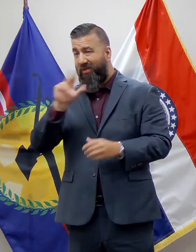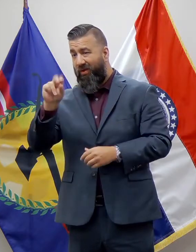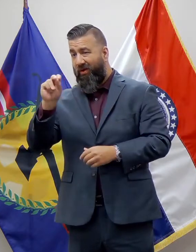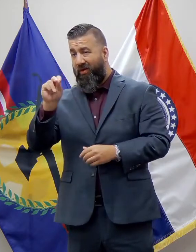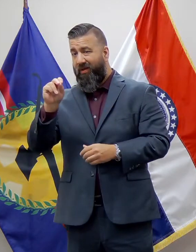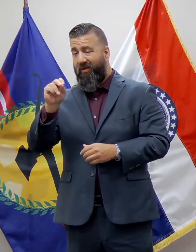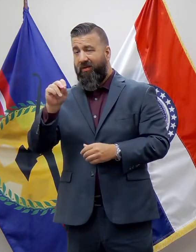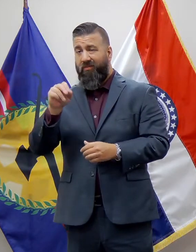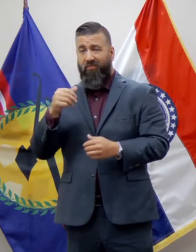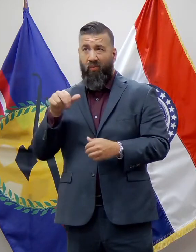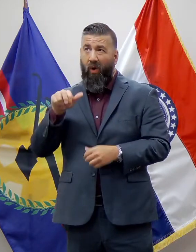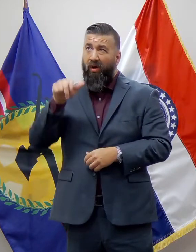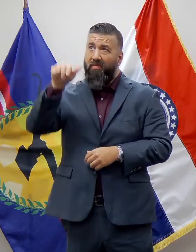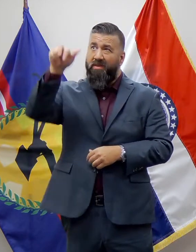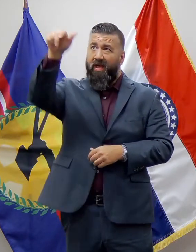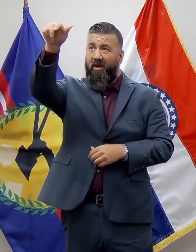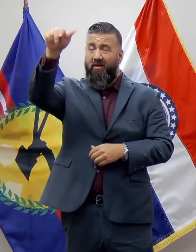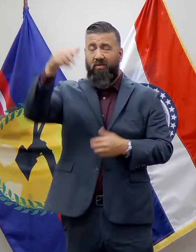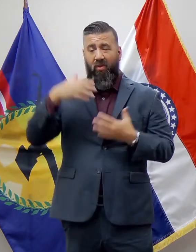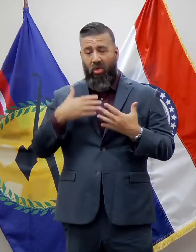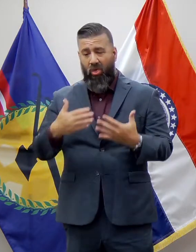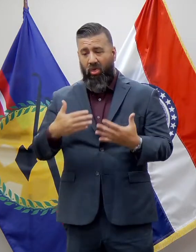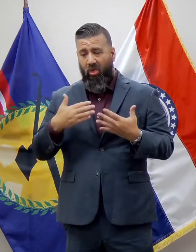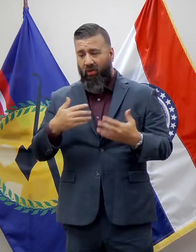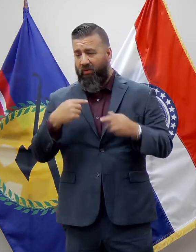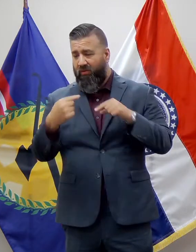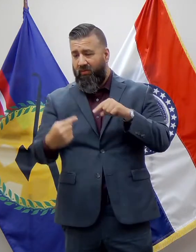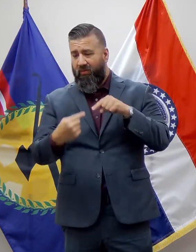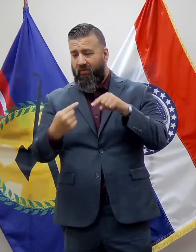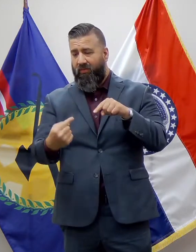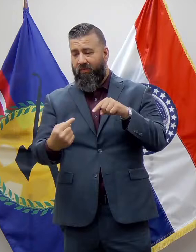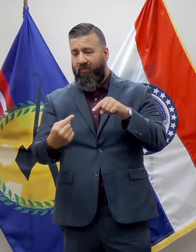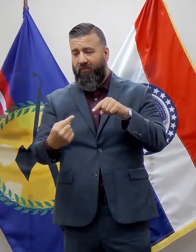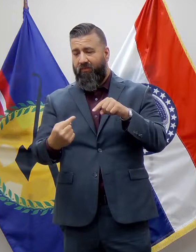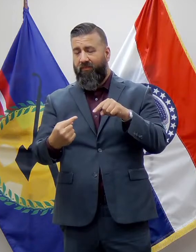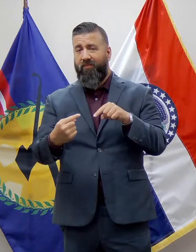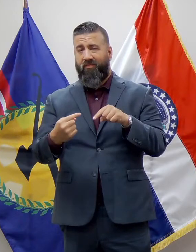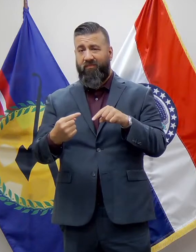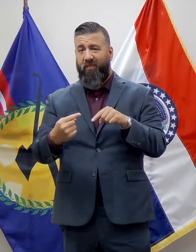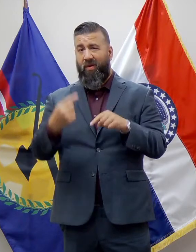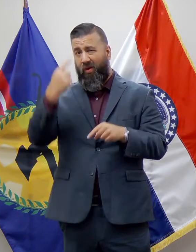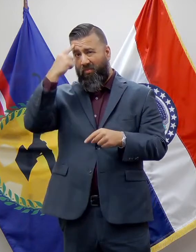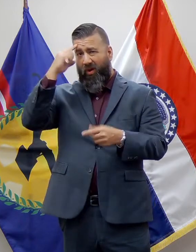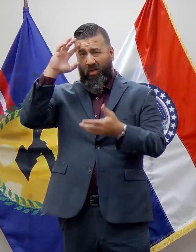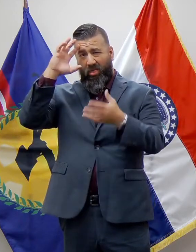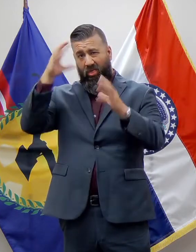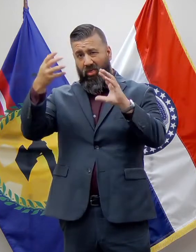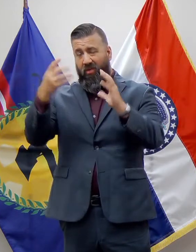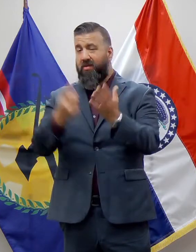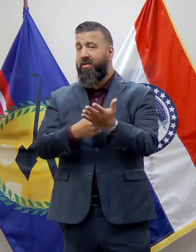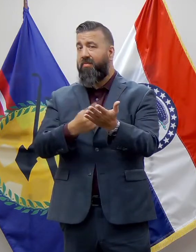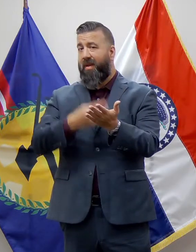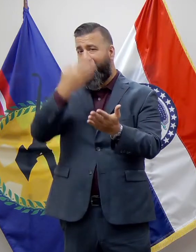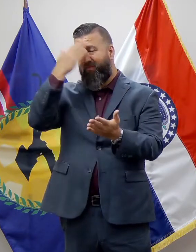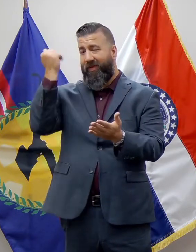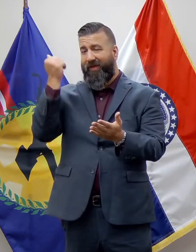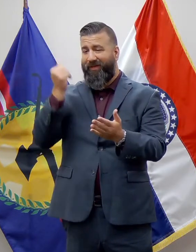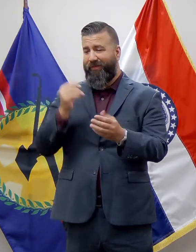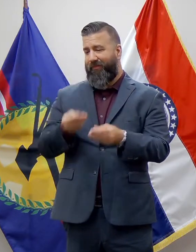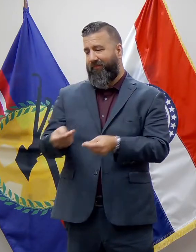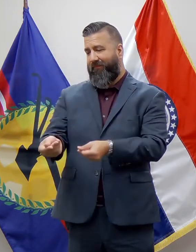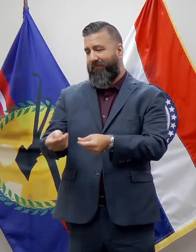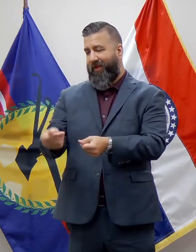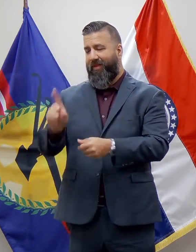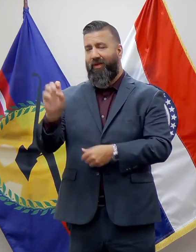stairs. She has such severe brain fog that she sometimes forgets if she fed the dog. While she jokes that her